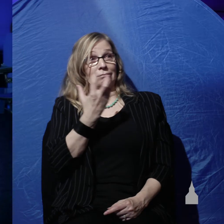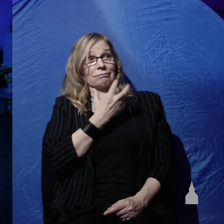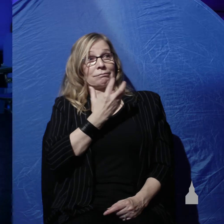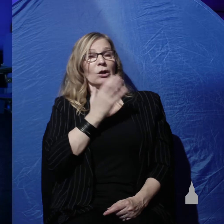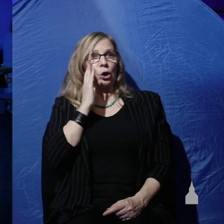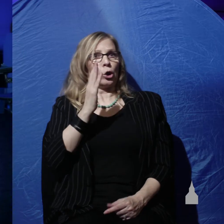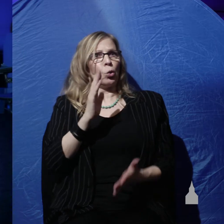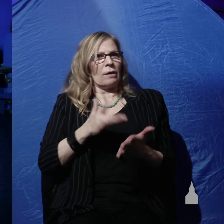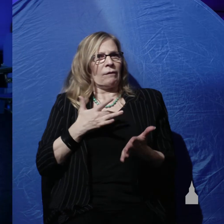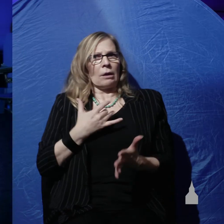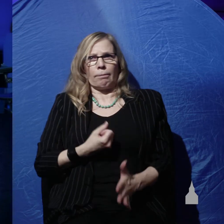poetic at that moment.